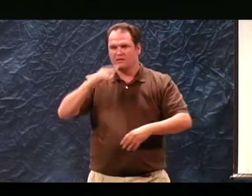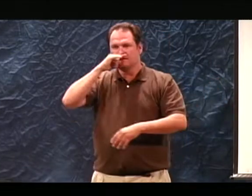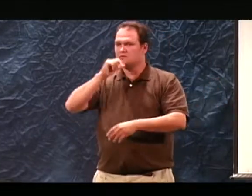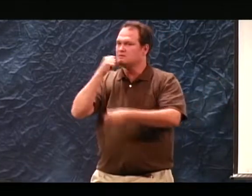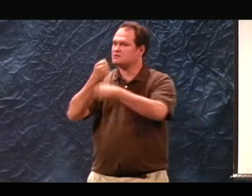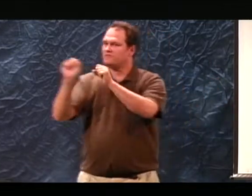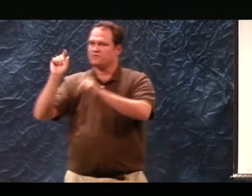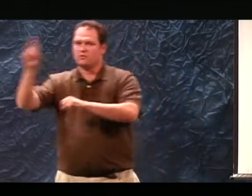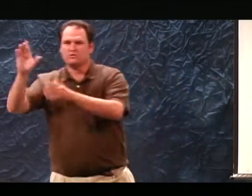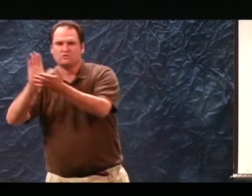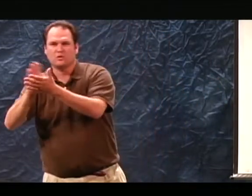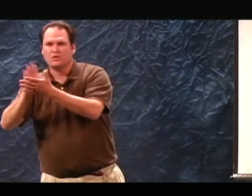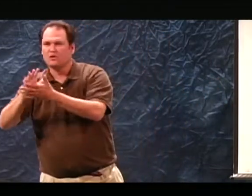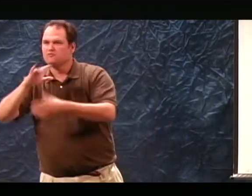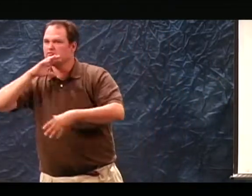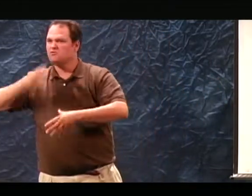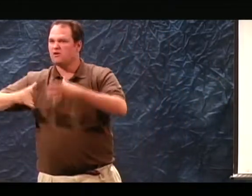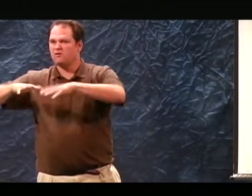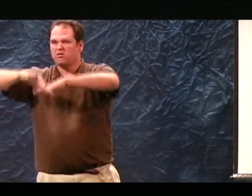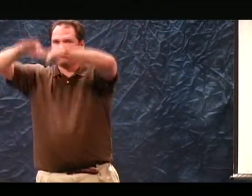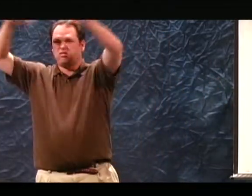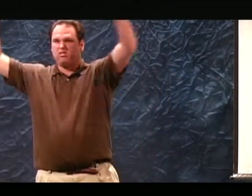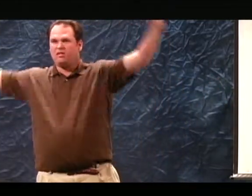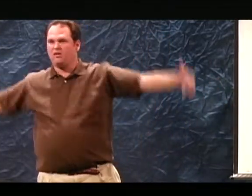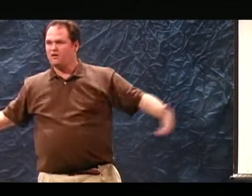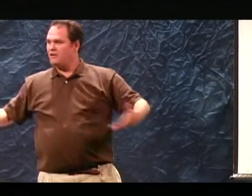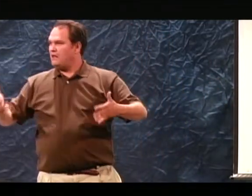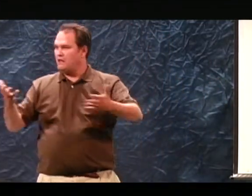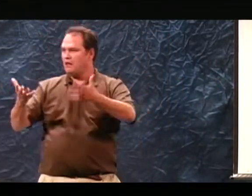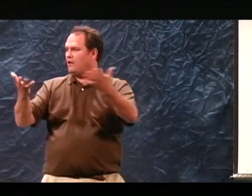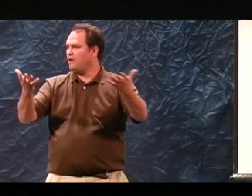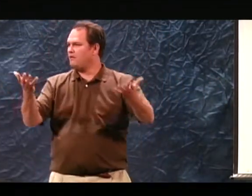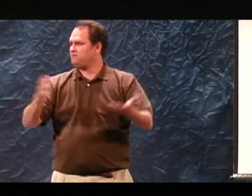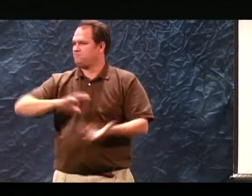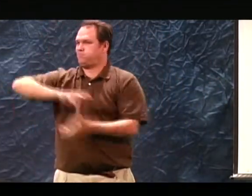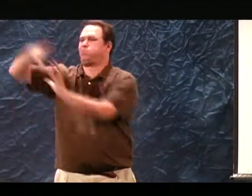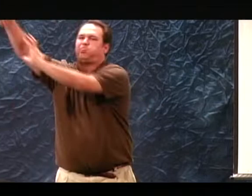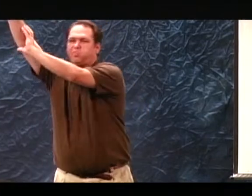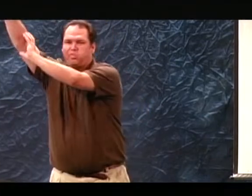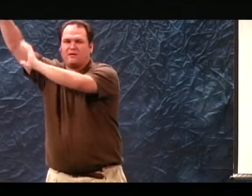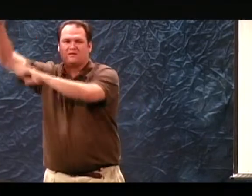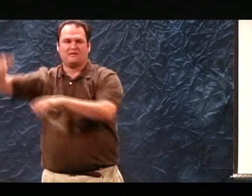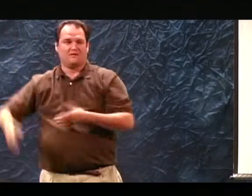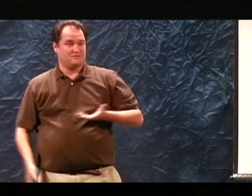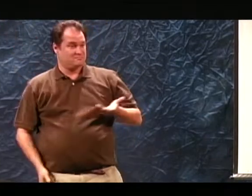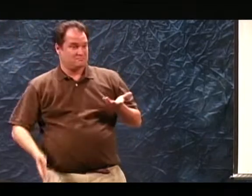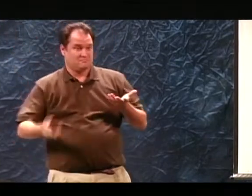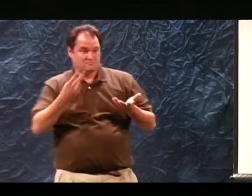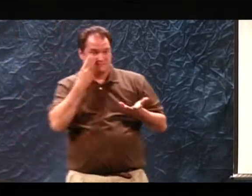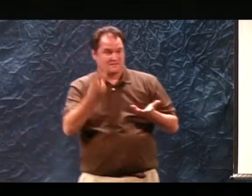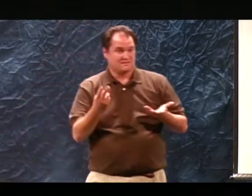you see life doesn't go on smoothly or here we have garbage piled up in our streets